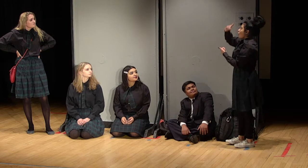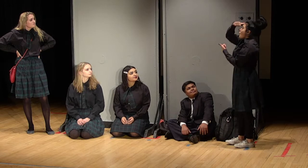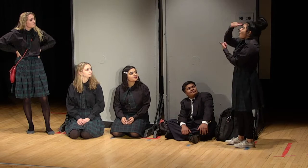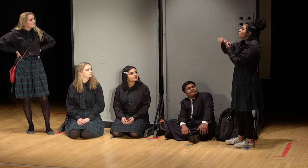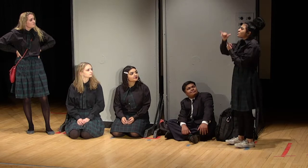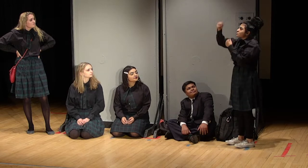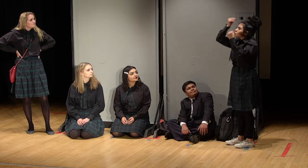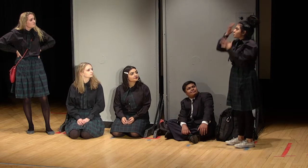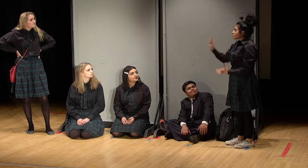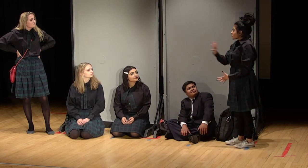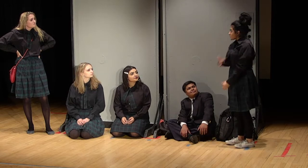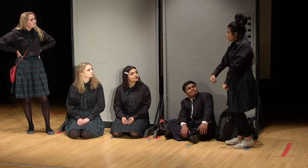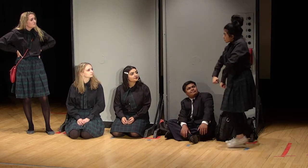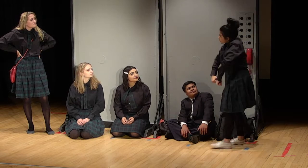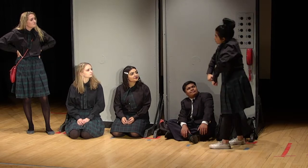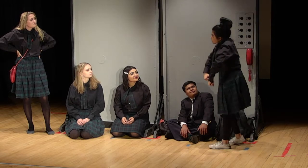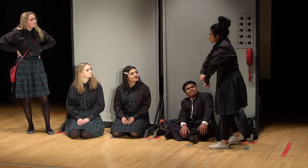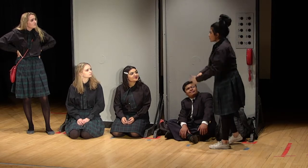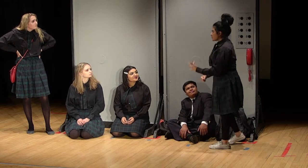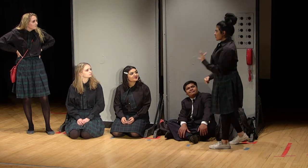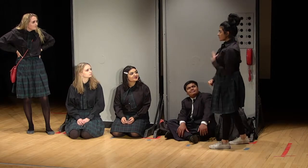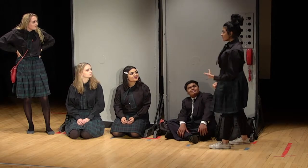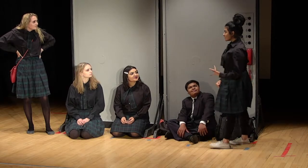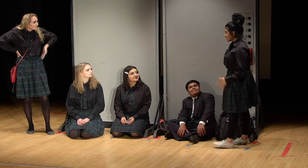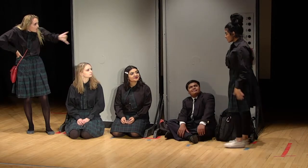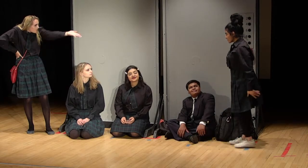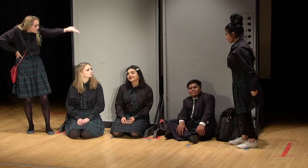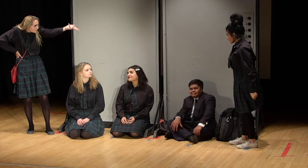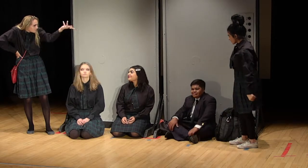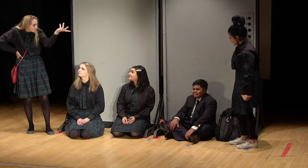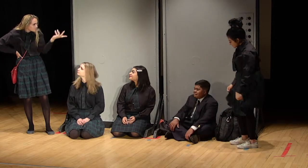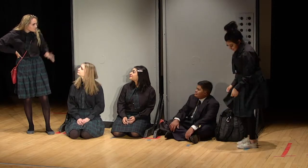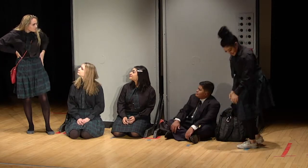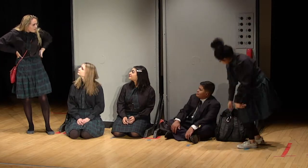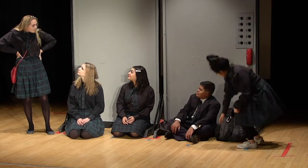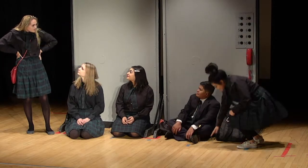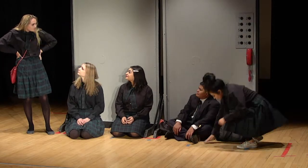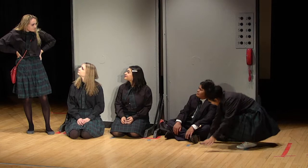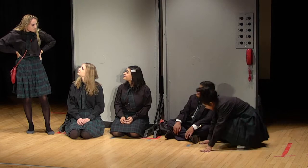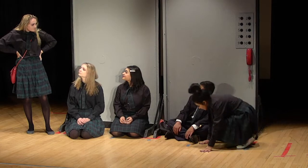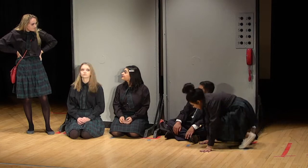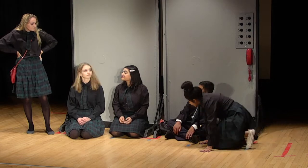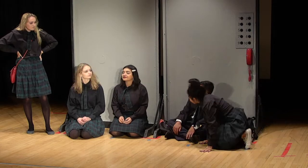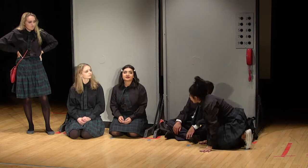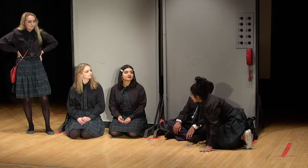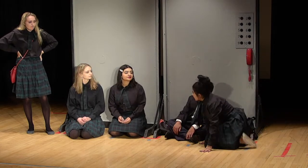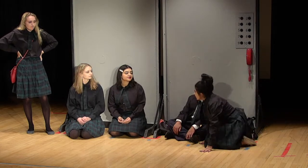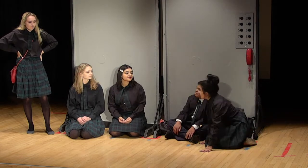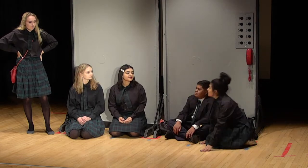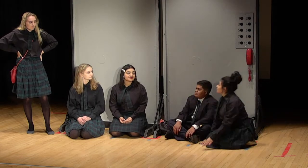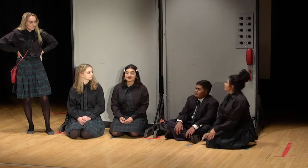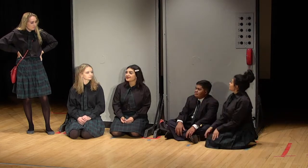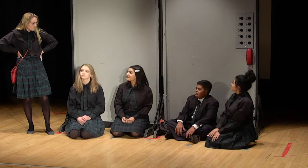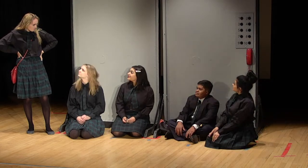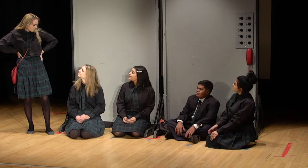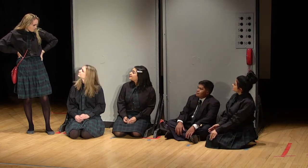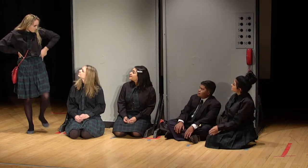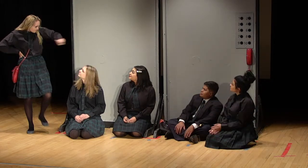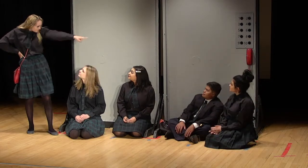angrily over the student like a monster. And I remember that teacher always does this. There you go, right. Ugh. Claire and Melanie, I'm going to take